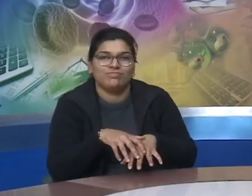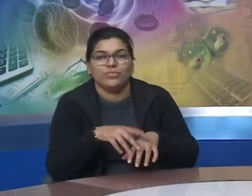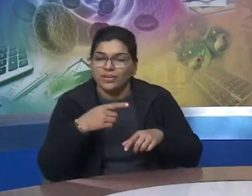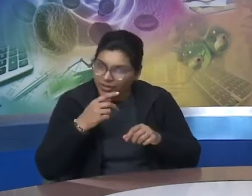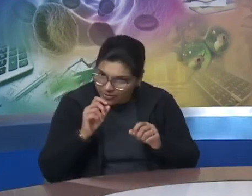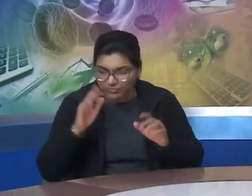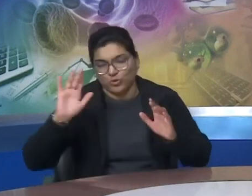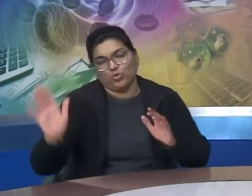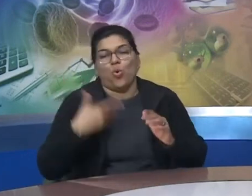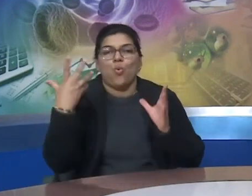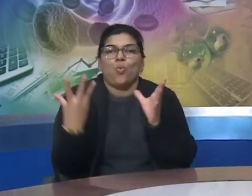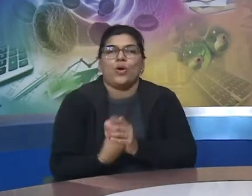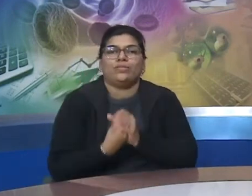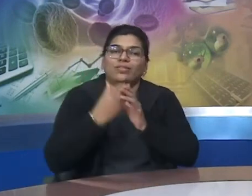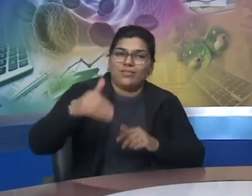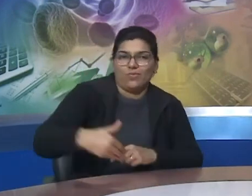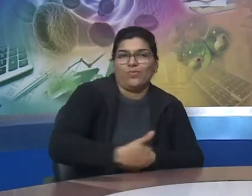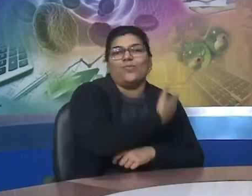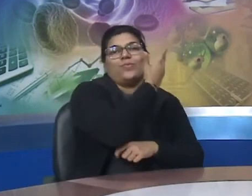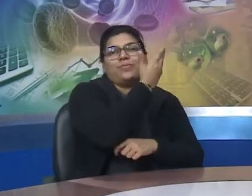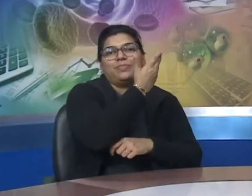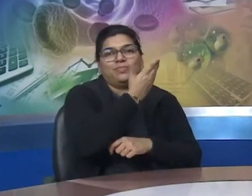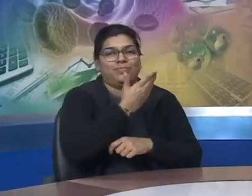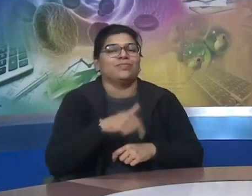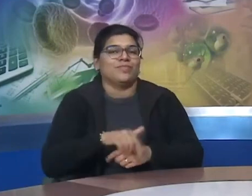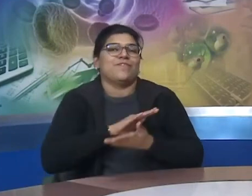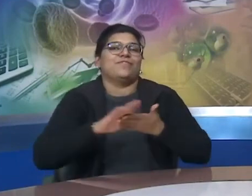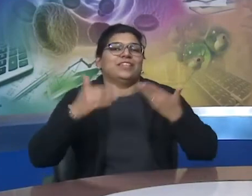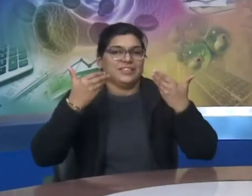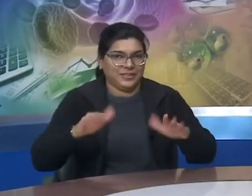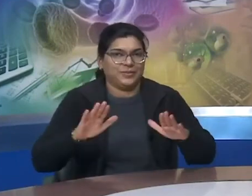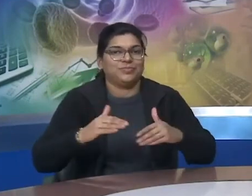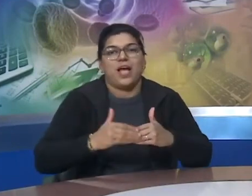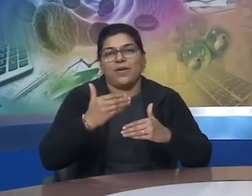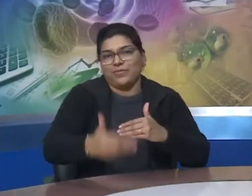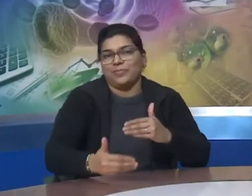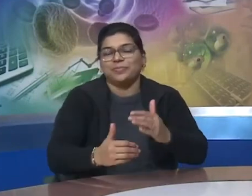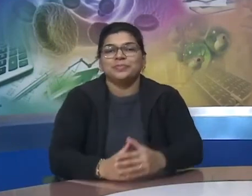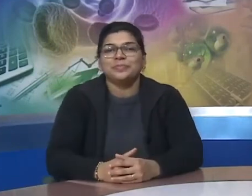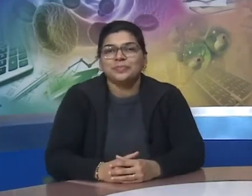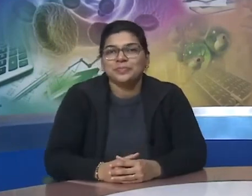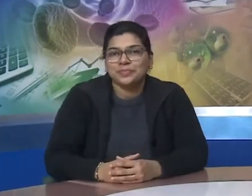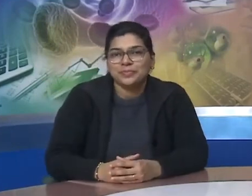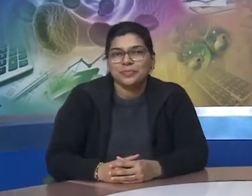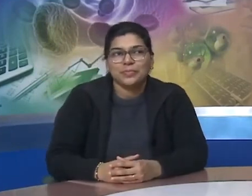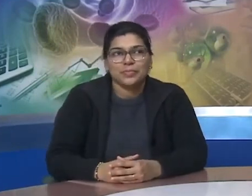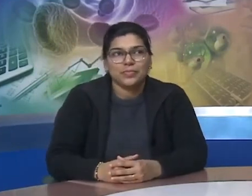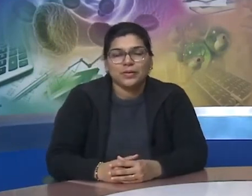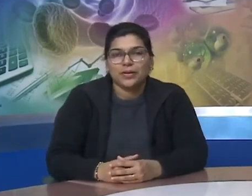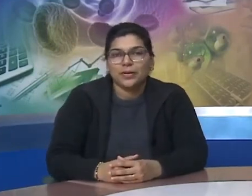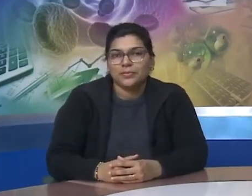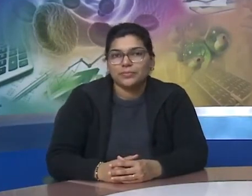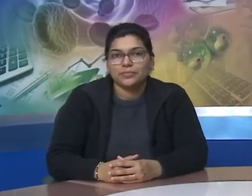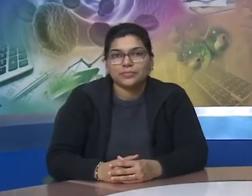Tiger accepted it and go with the master. The chapter has been finished here.